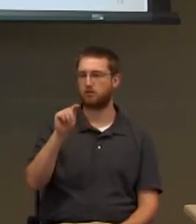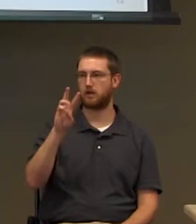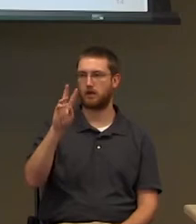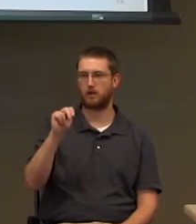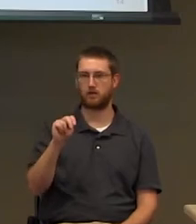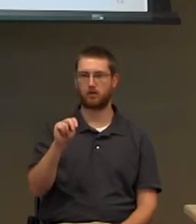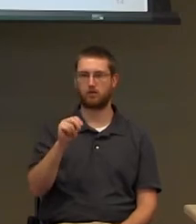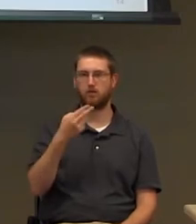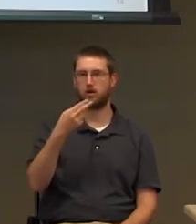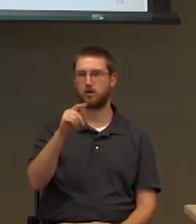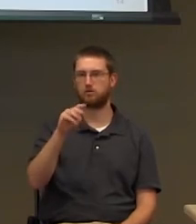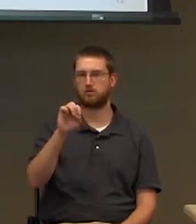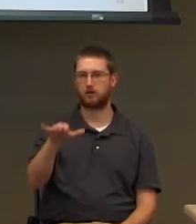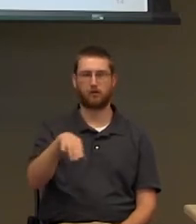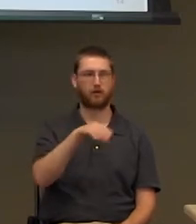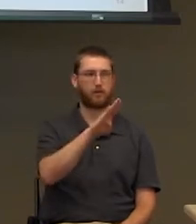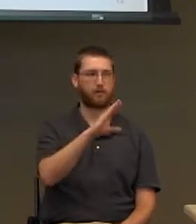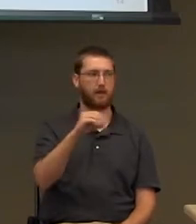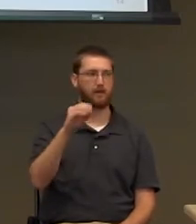B&B.